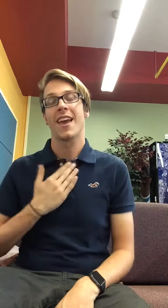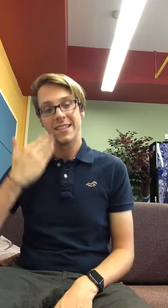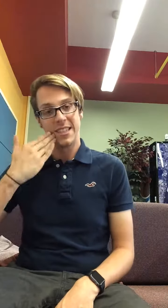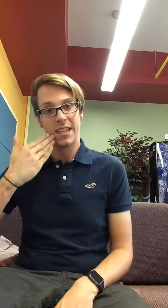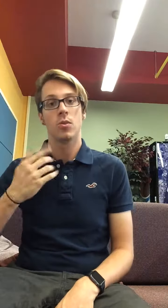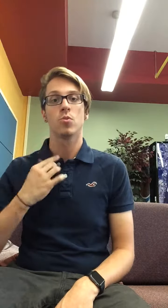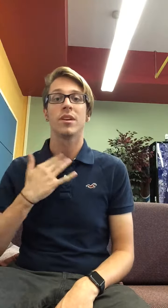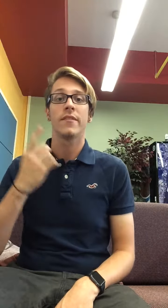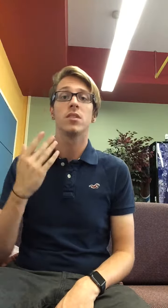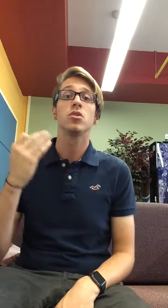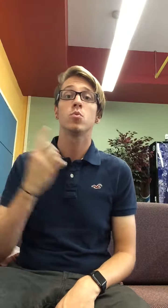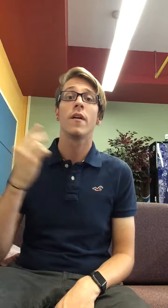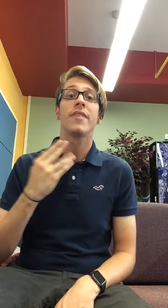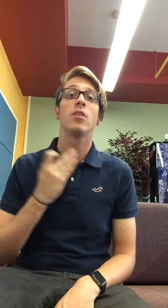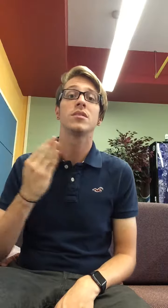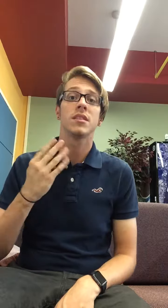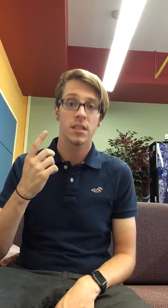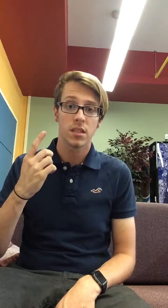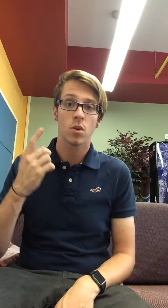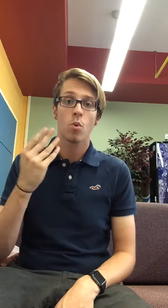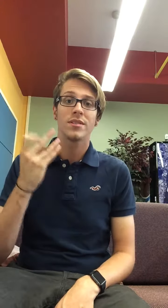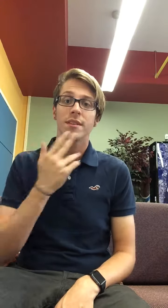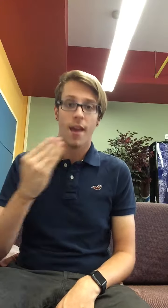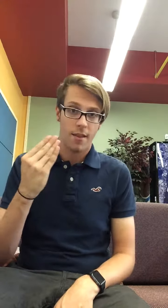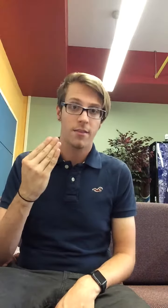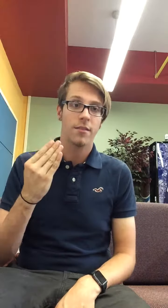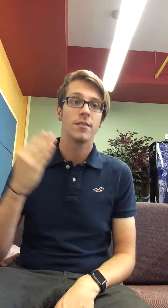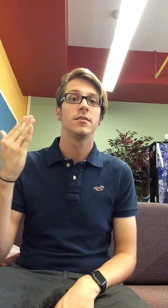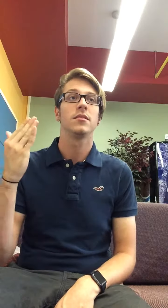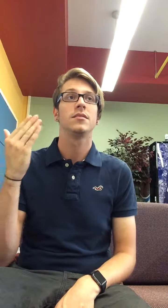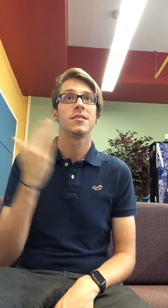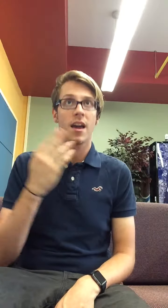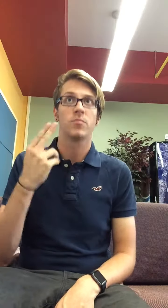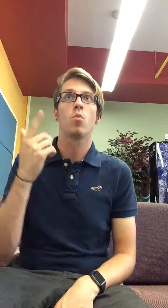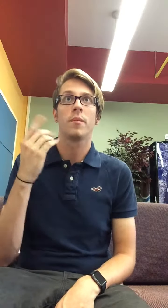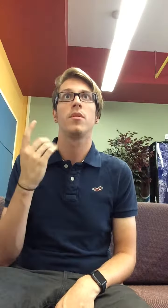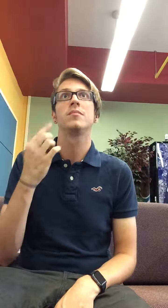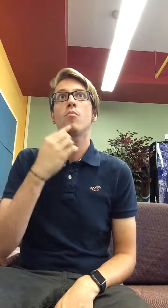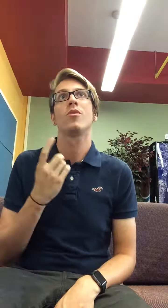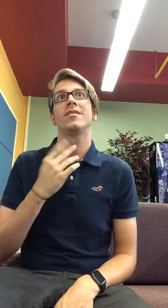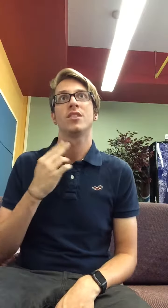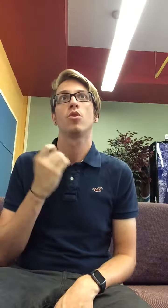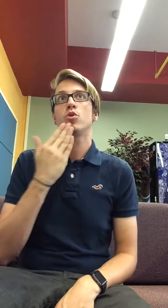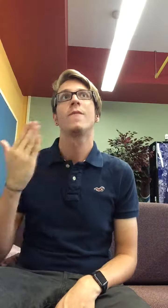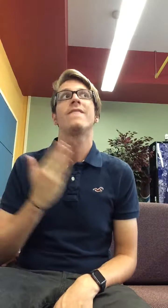us 12,000, once again, times 1 plus 0.025